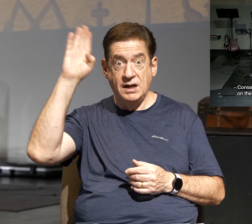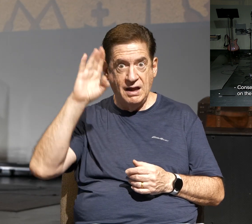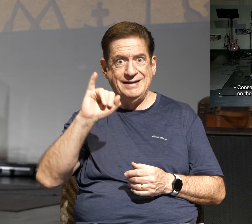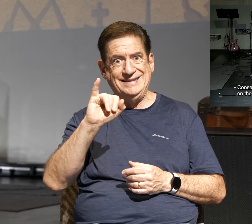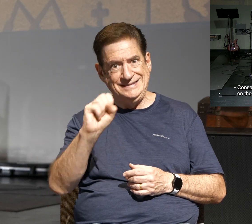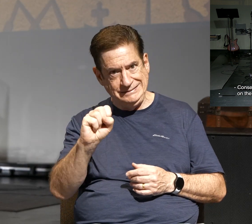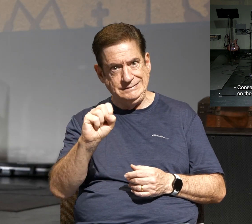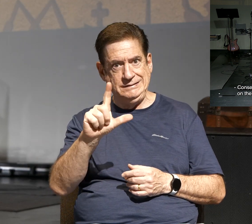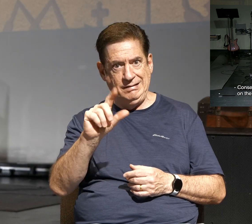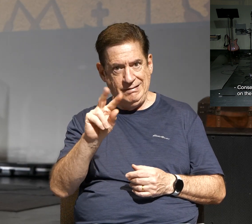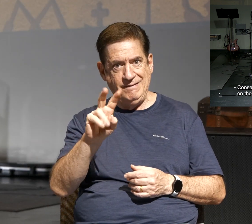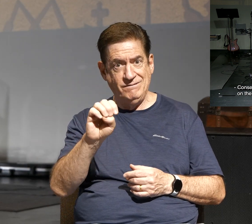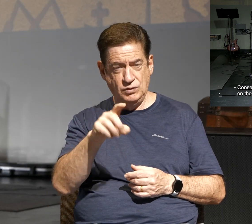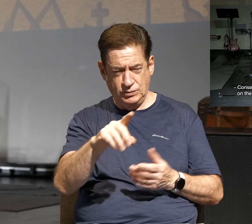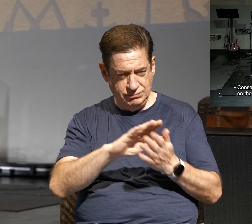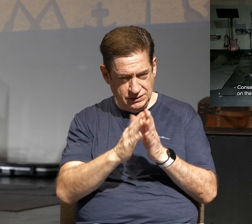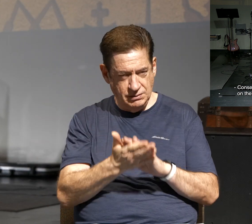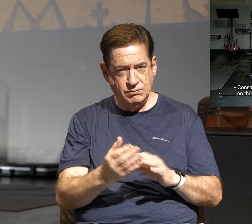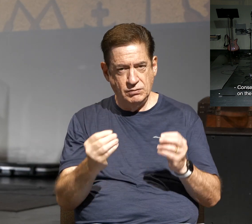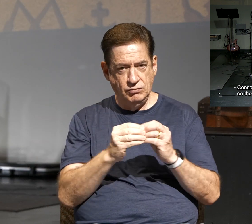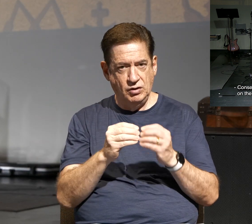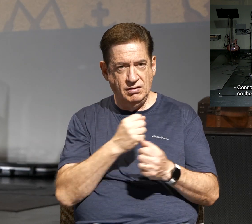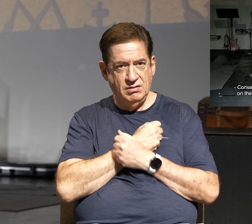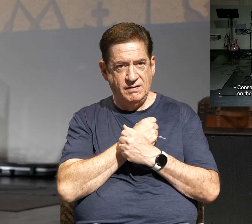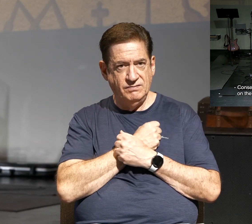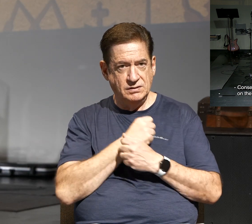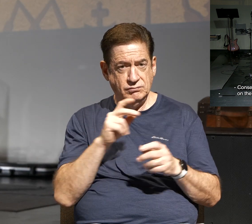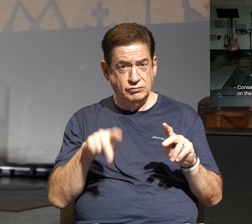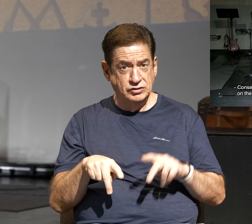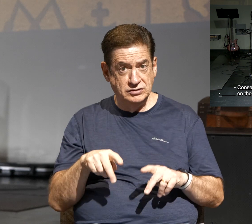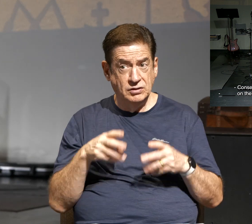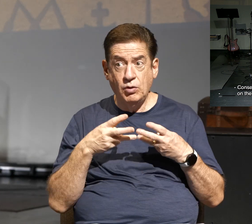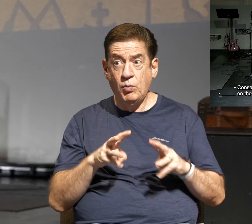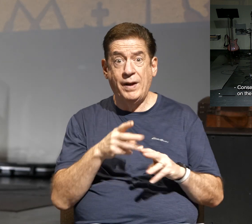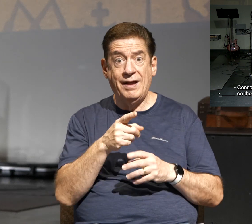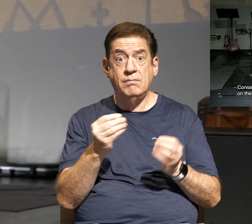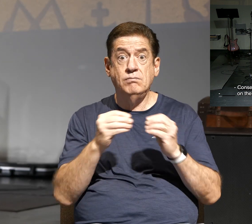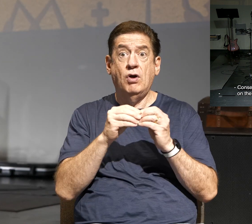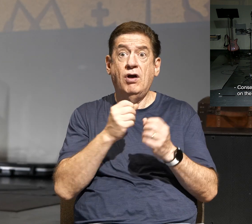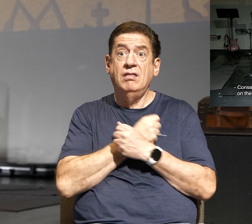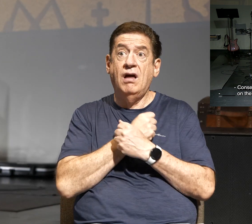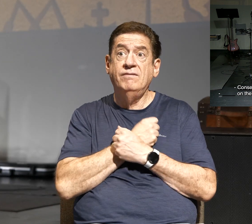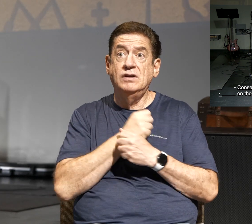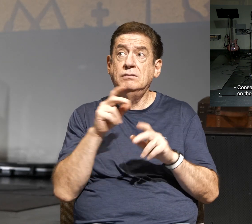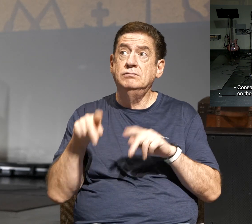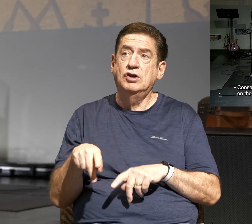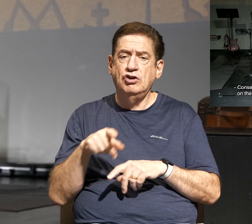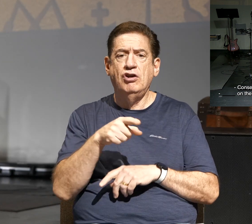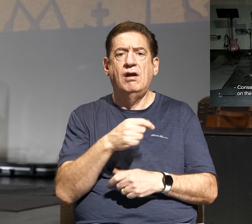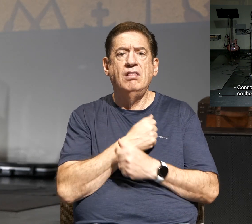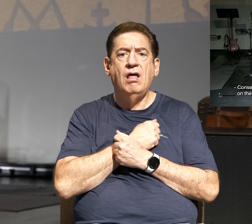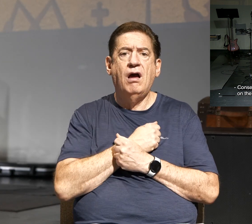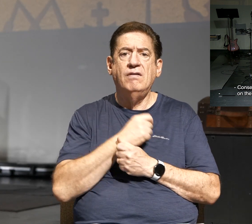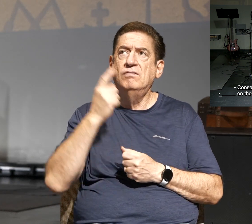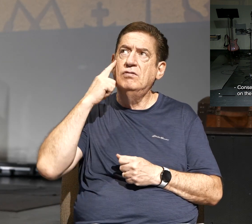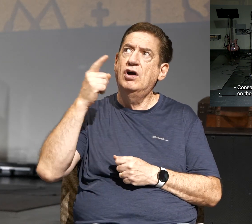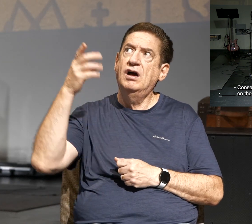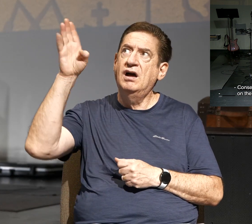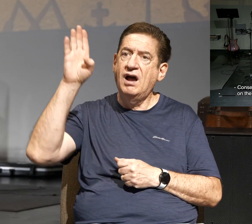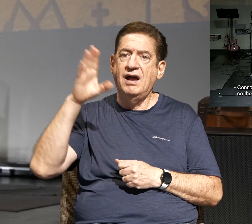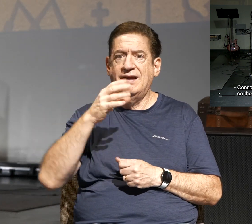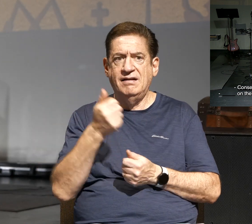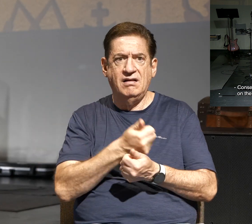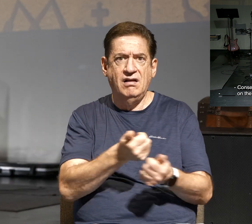love. You're going to become a more loving person. And so the way you become a more loving person is that your love for God and